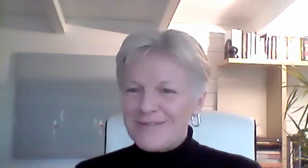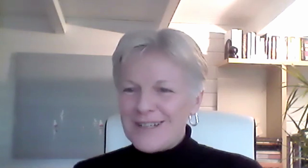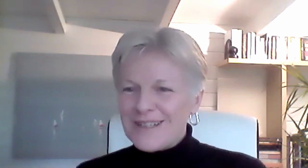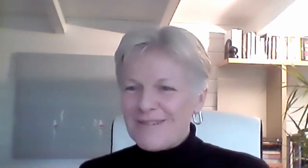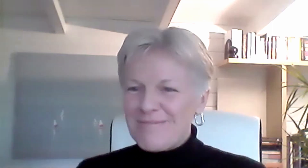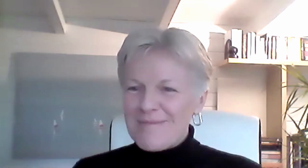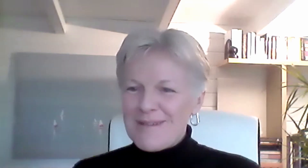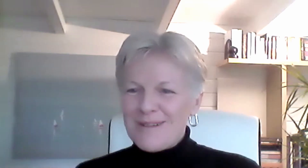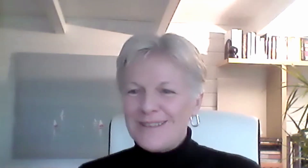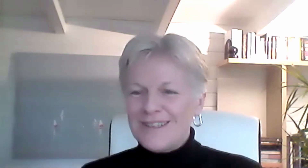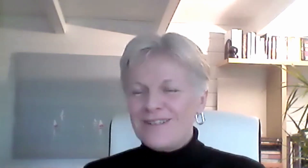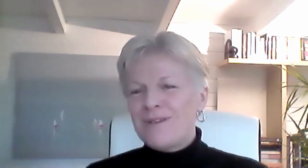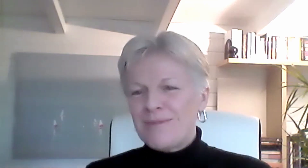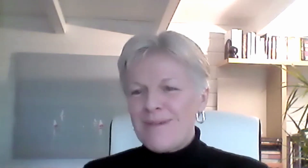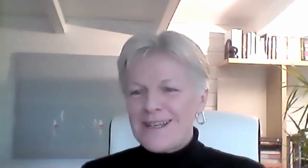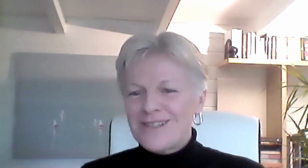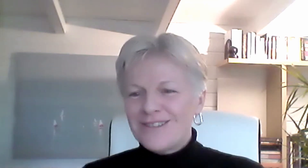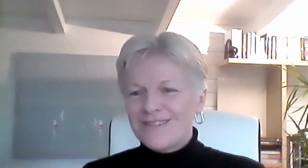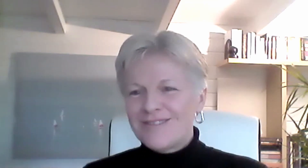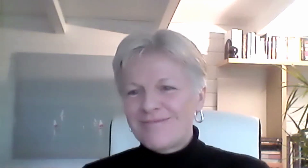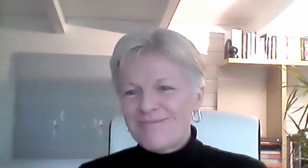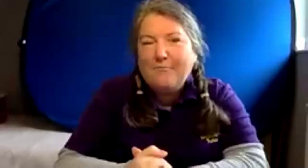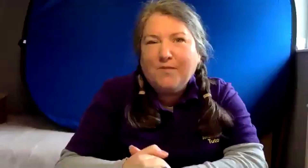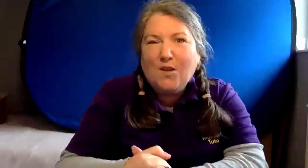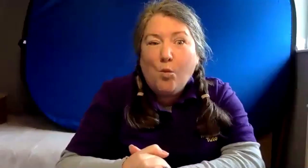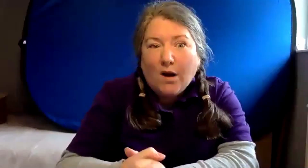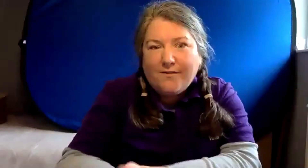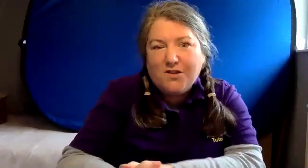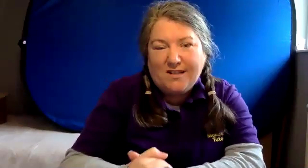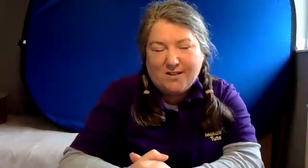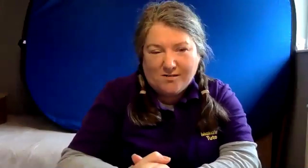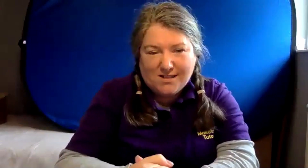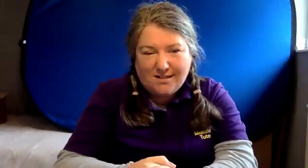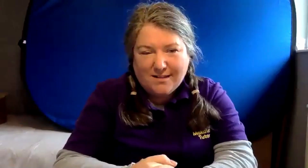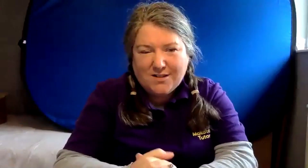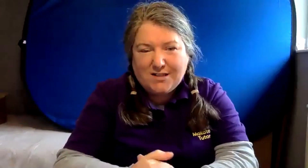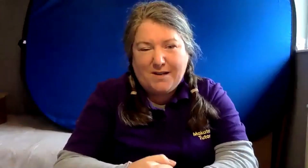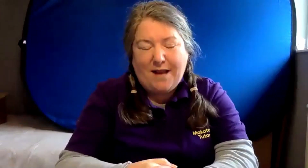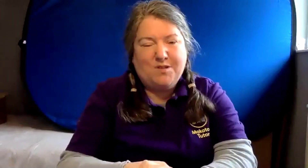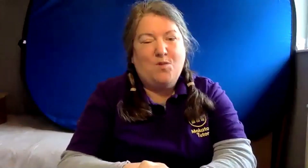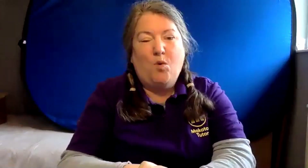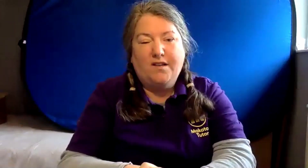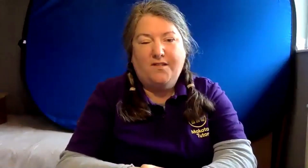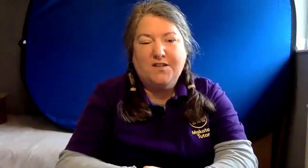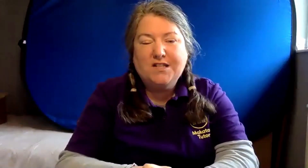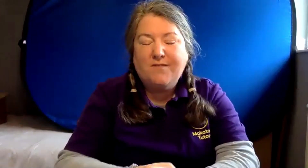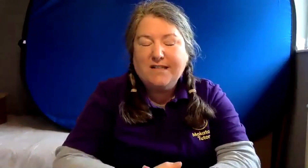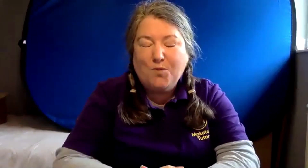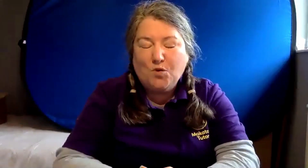when people are with Makaton? The wonderful Julia Donaldson, she's been absolutely wonderful and she's very supportive